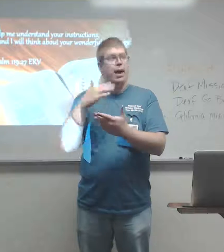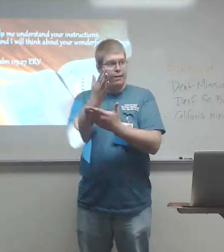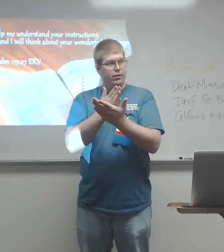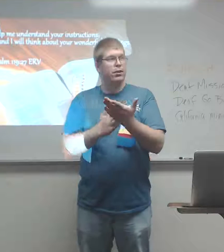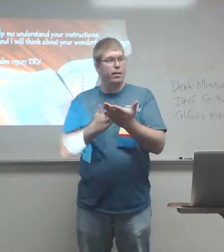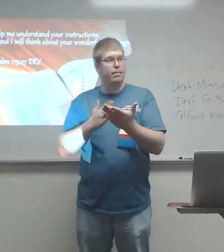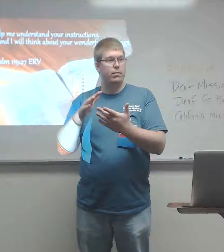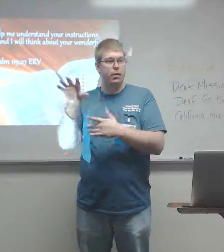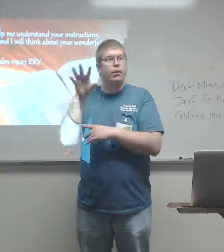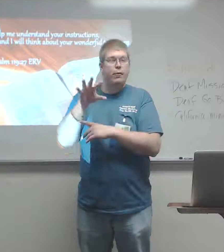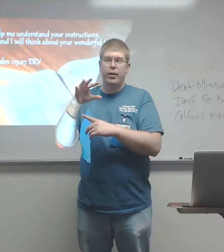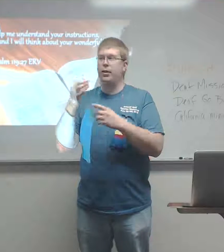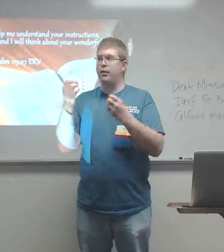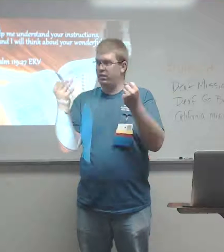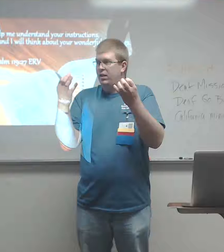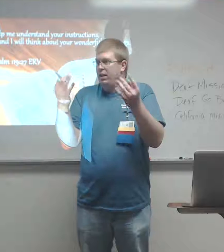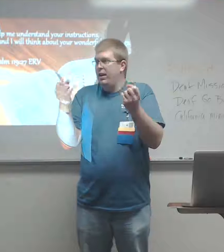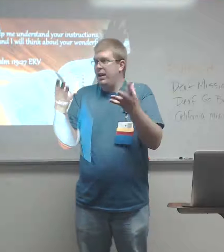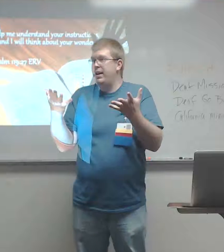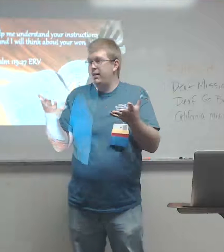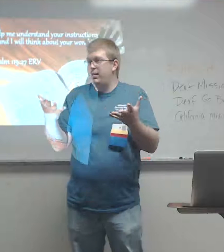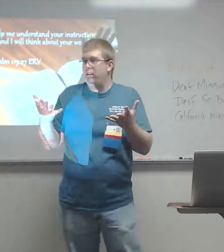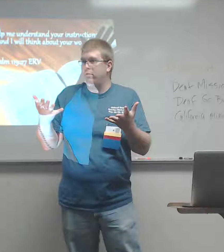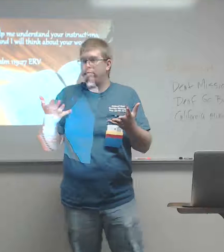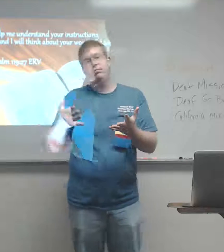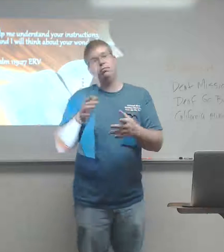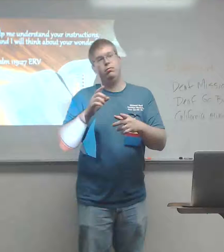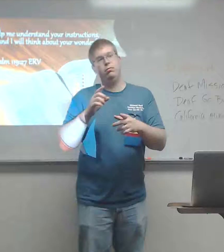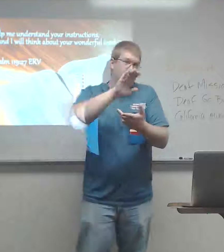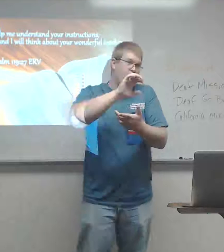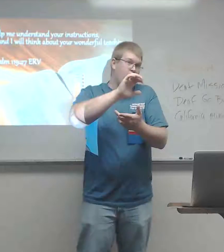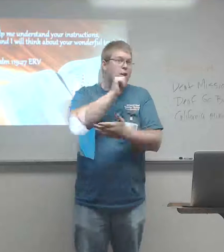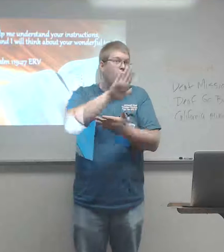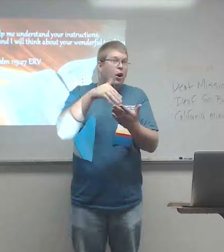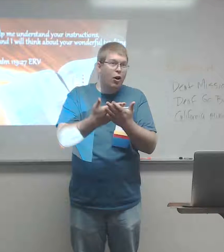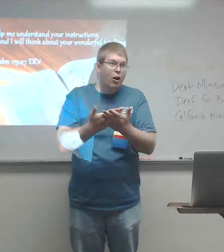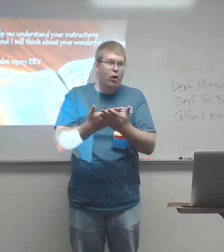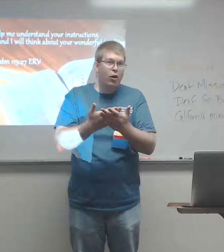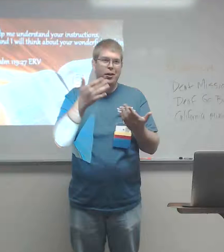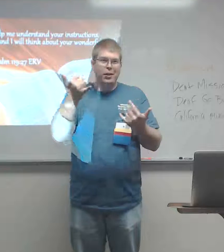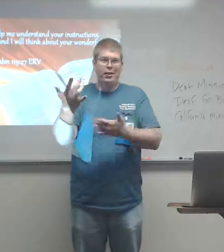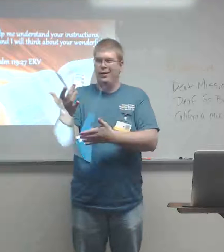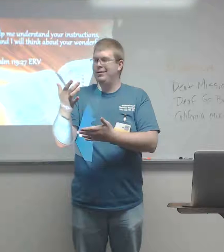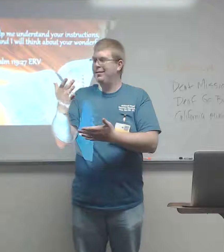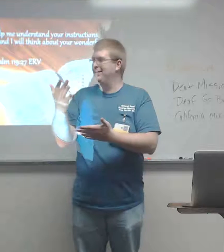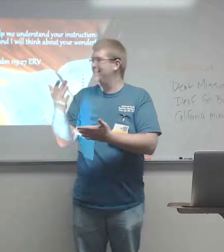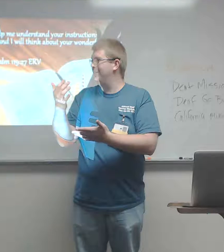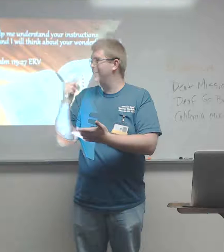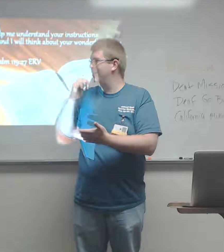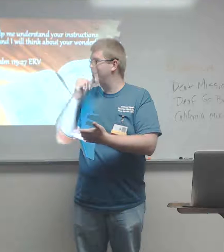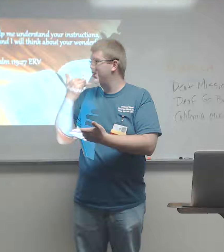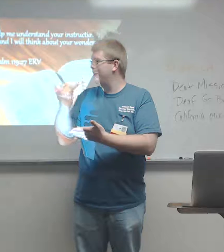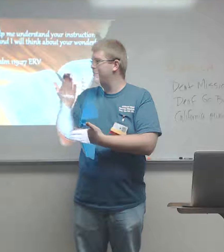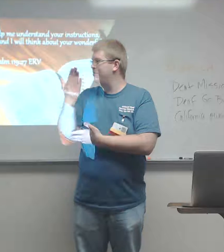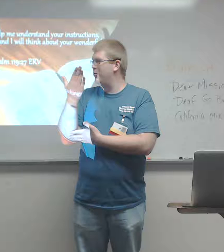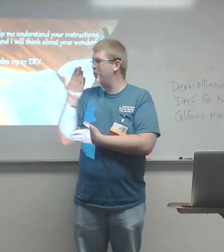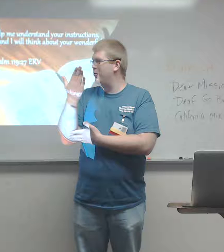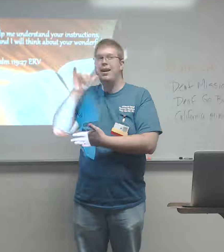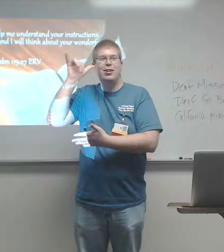have some of their videos in ASL. Not all. Like not this morning.